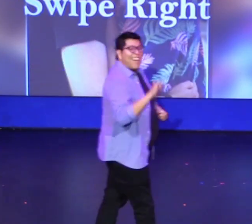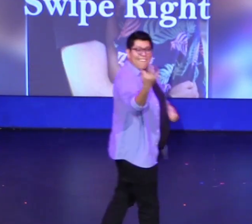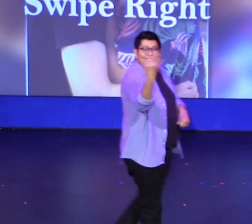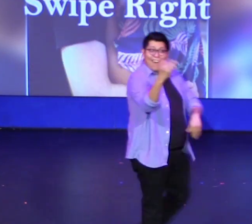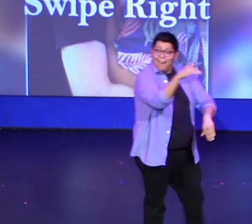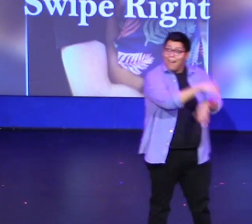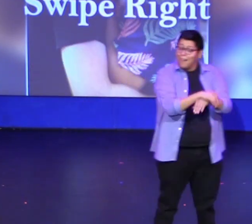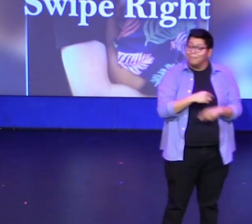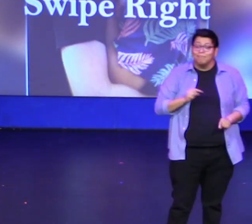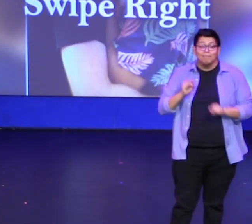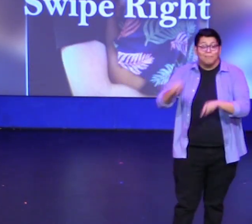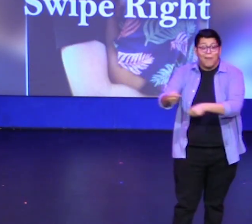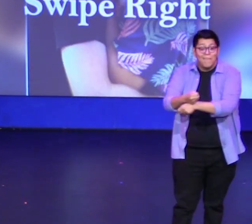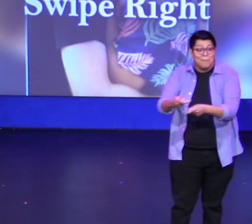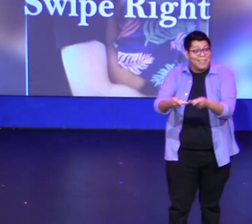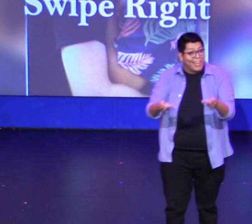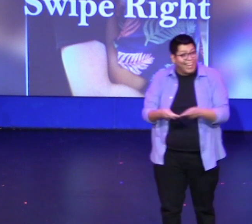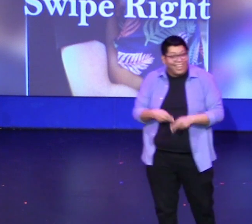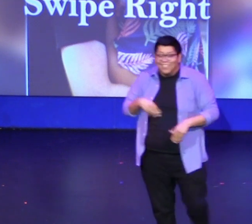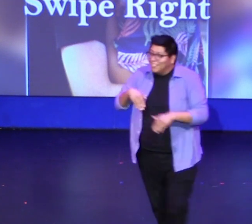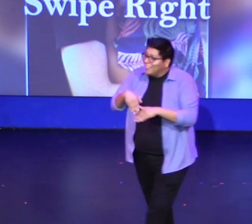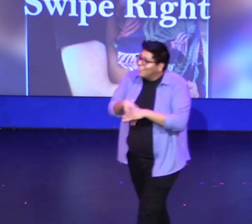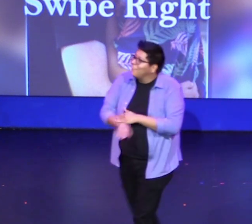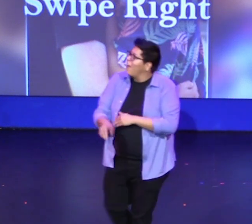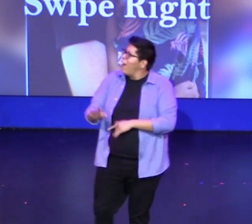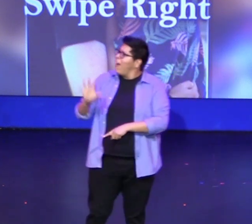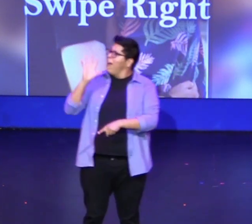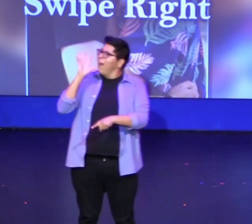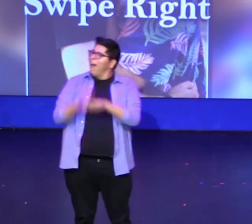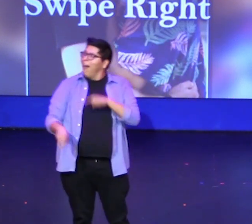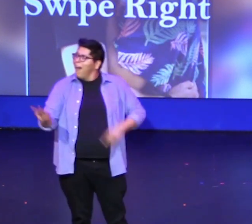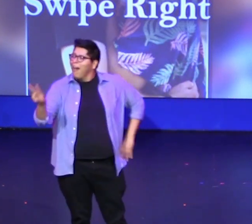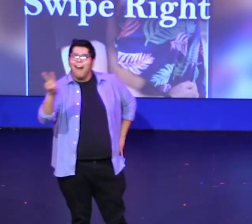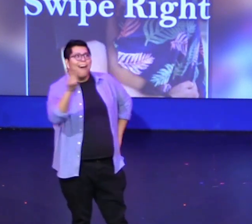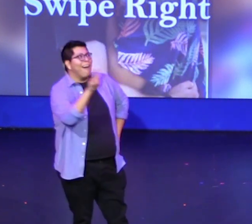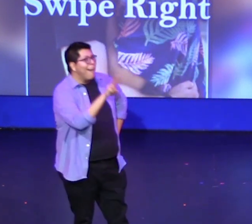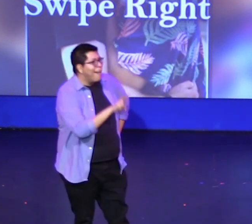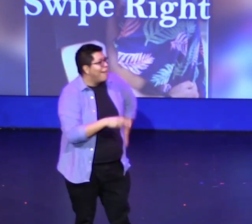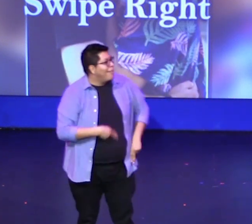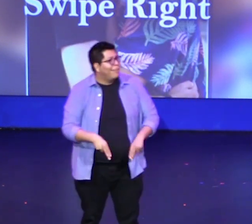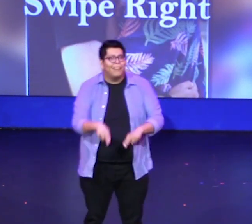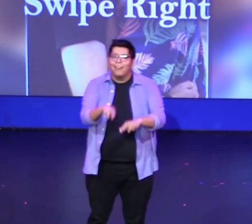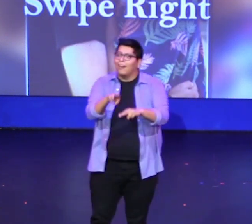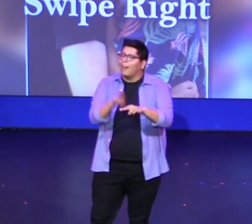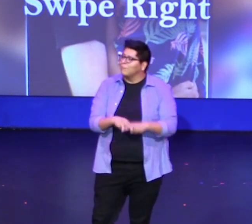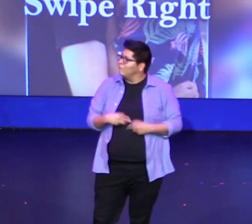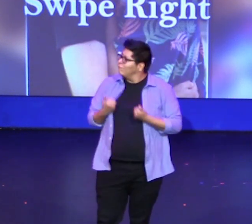I was so excited. Fast forward to Friday night, I go to the coffee shop, and it is quite gorgeous in